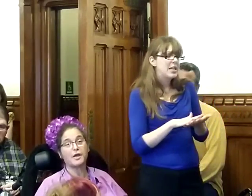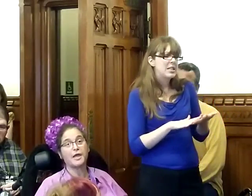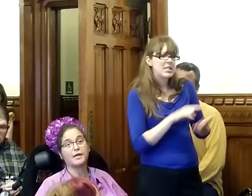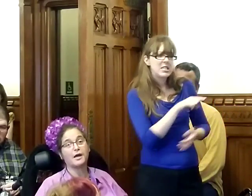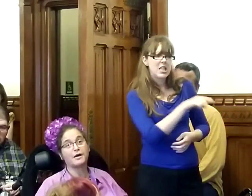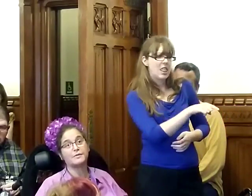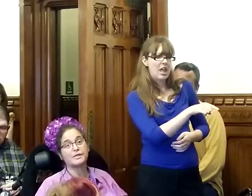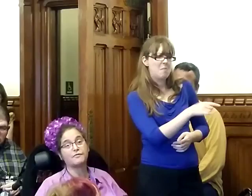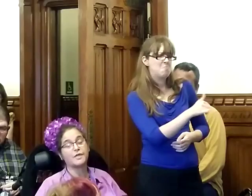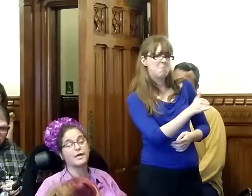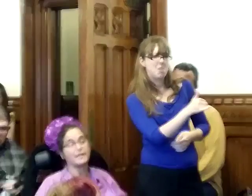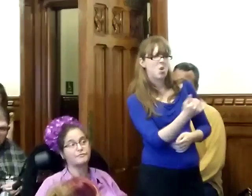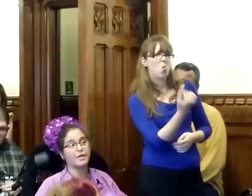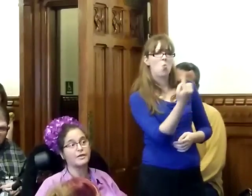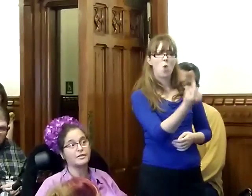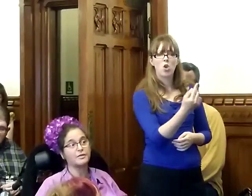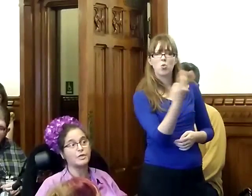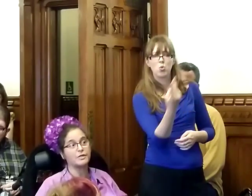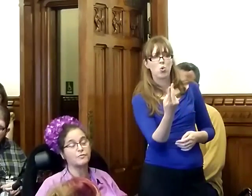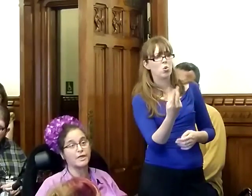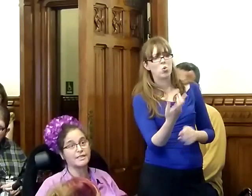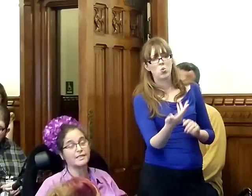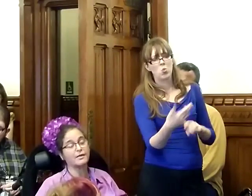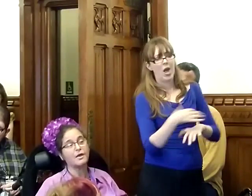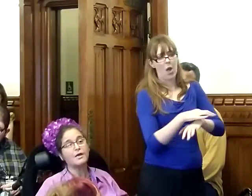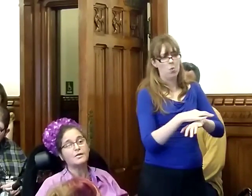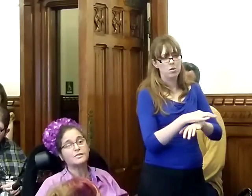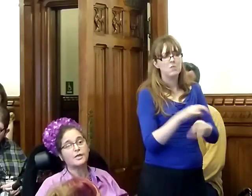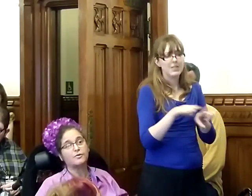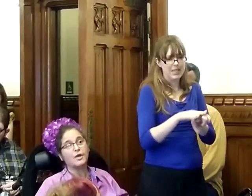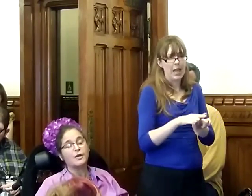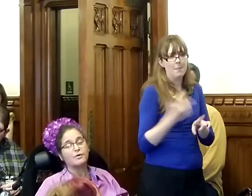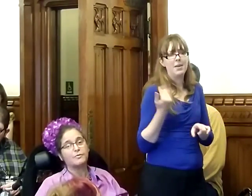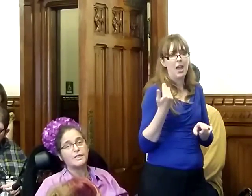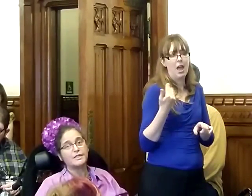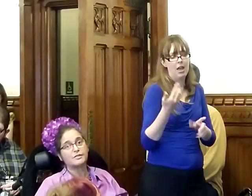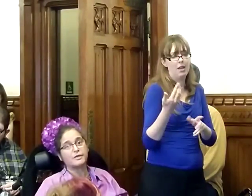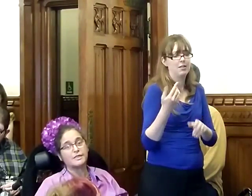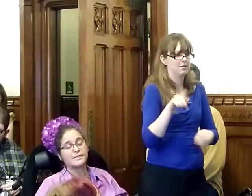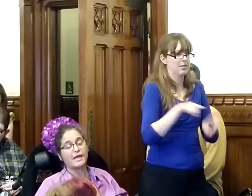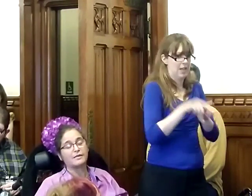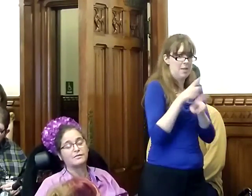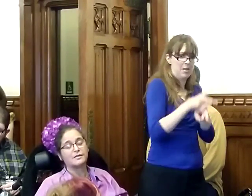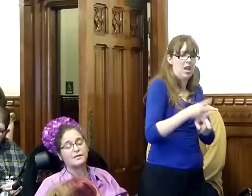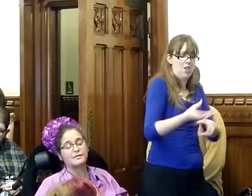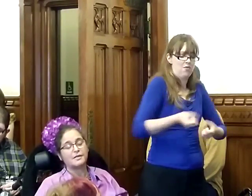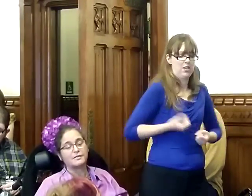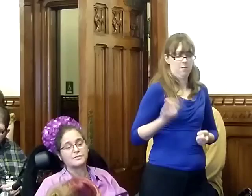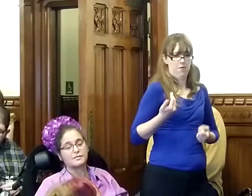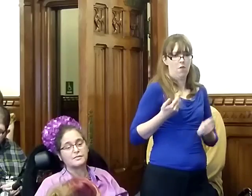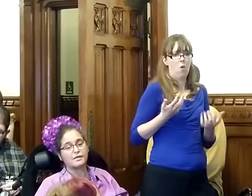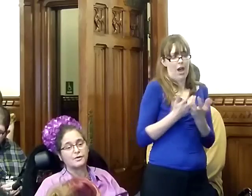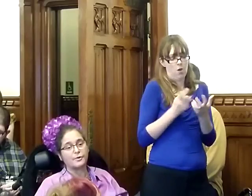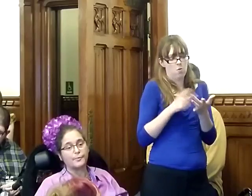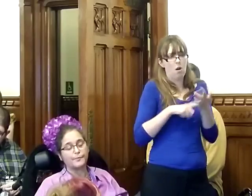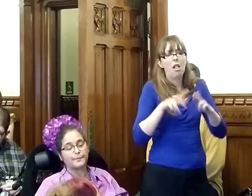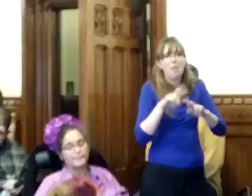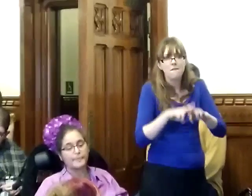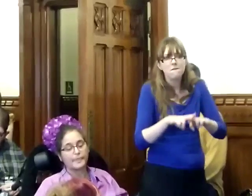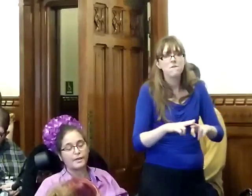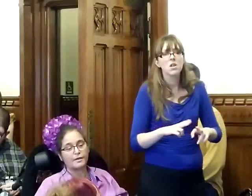one or two hours of the ILF care that they were working. So we need to understand that